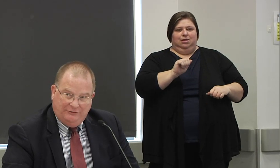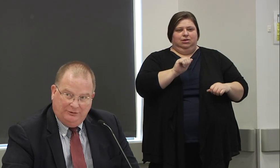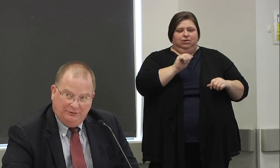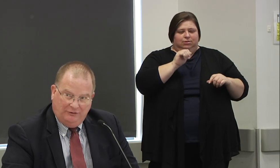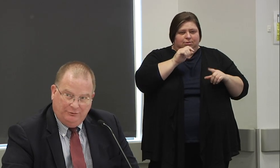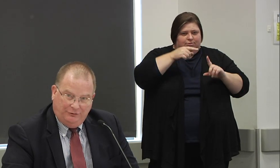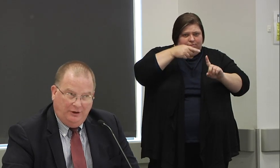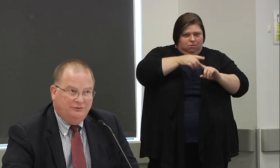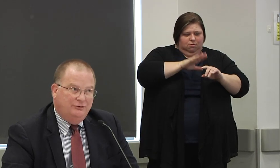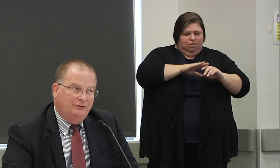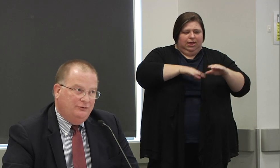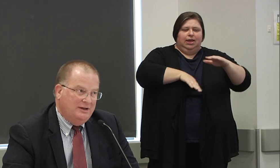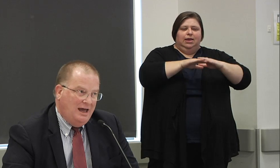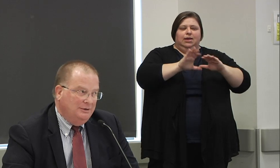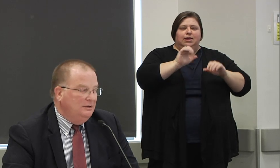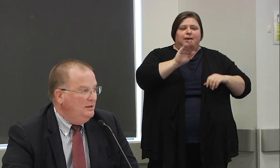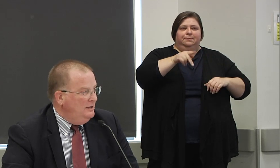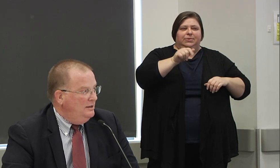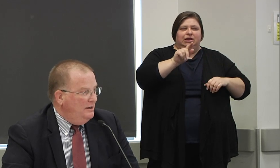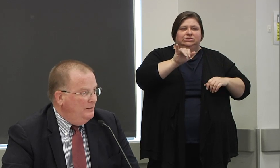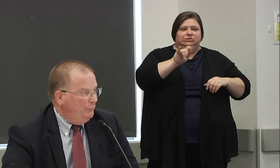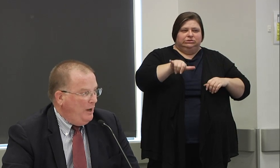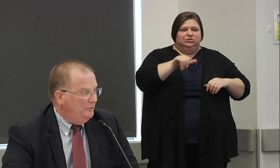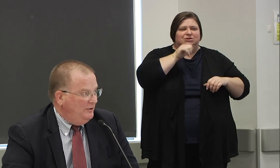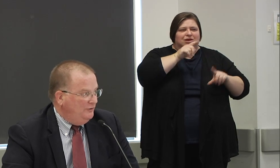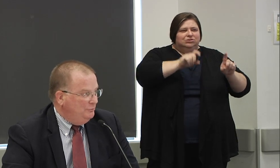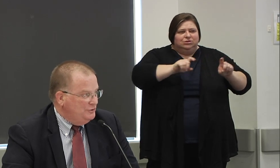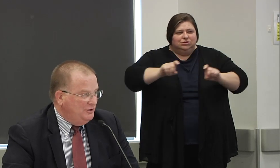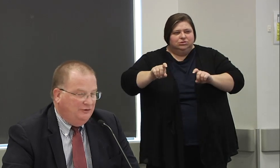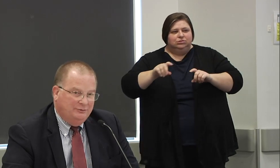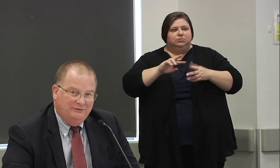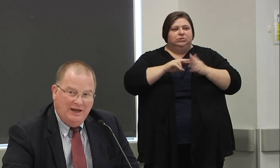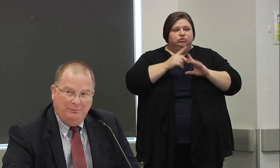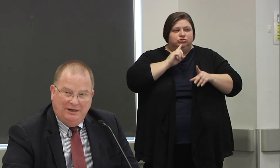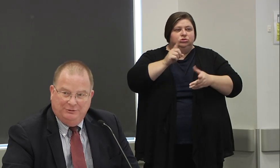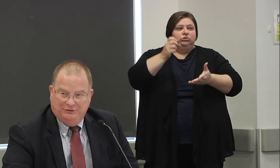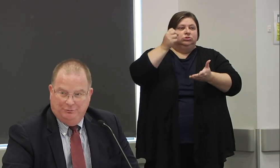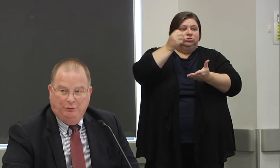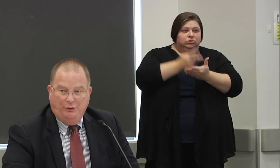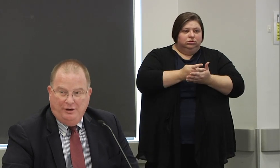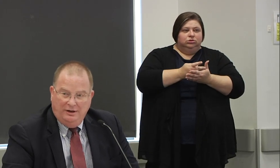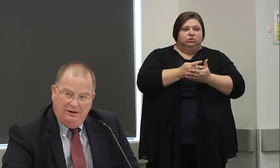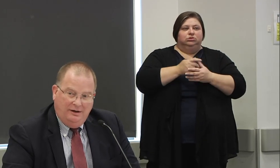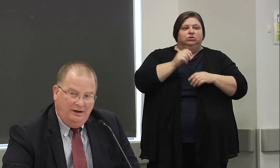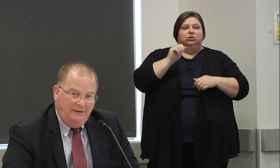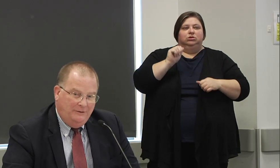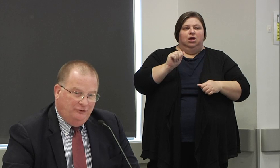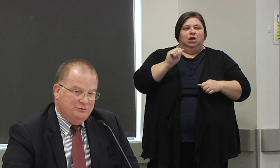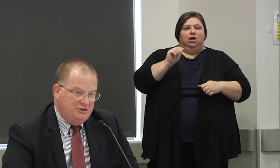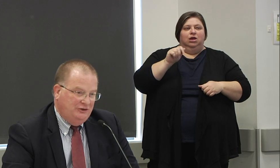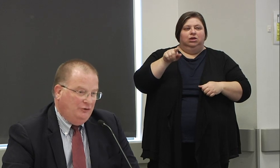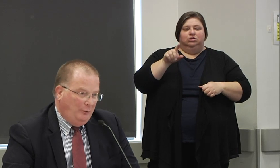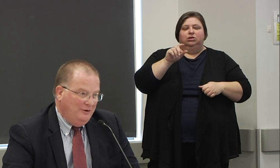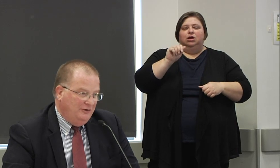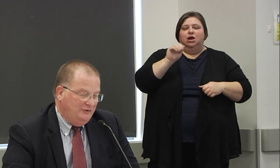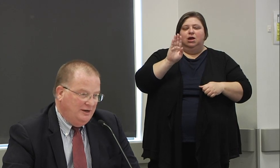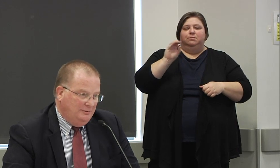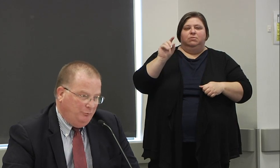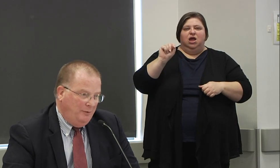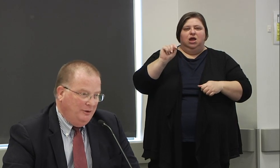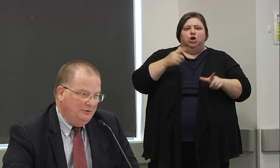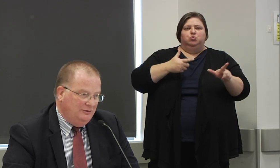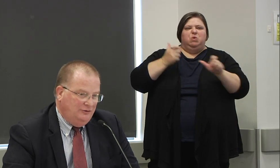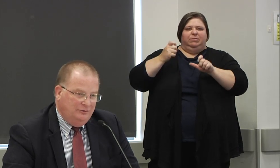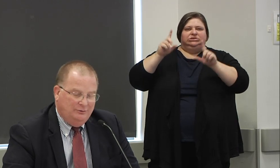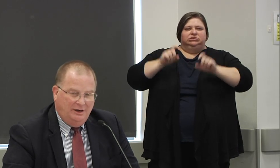federal government for cartridges for the Abbott rapid test machines, and we've now been able to deploy those machines around the state,